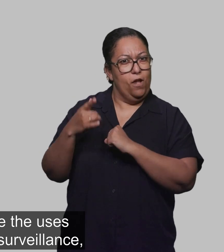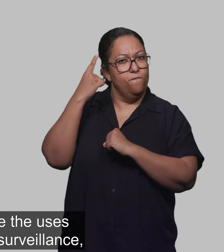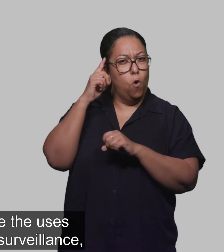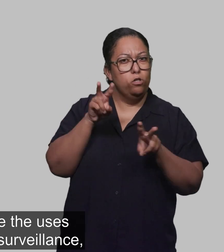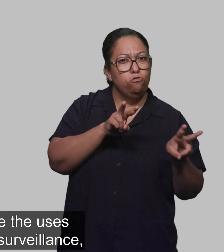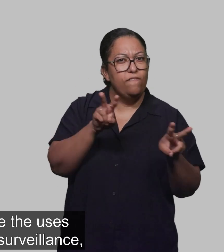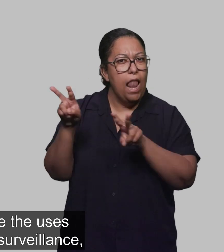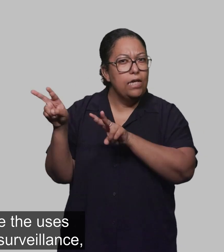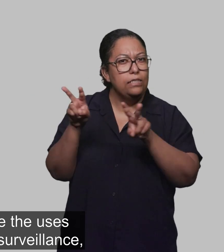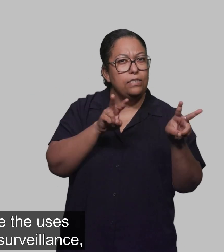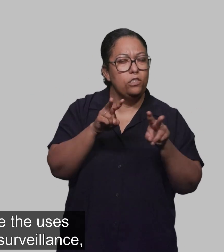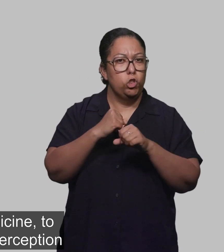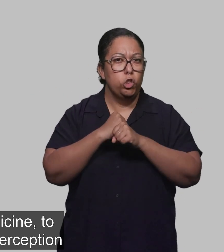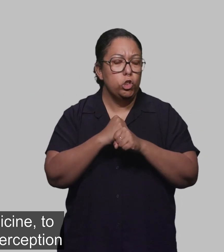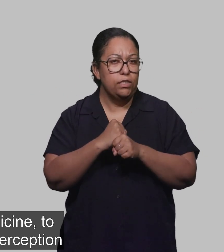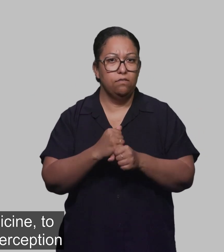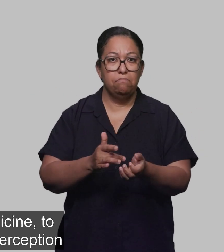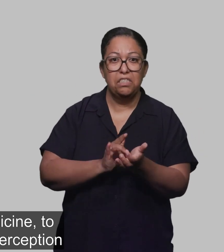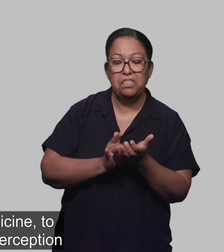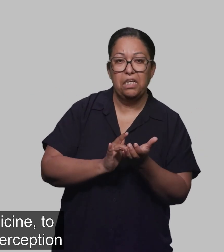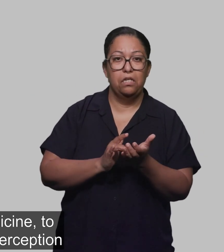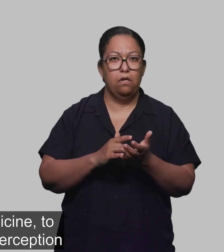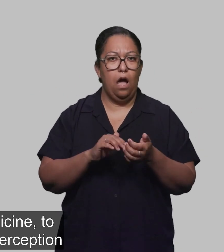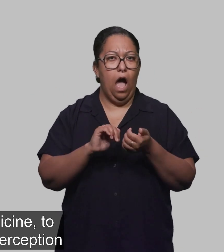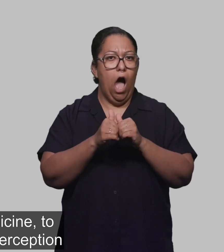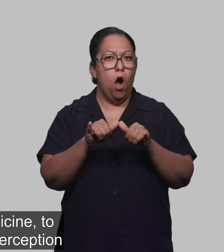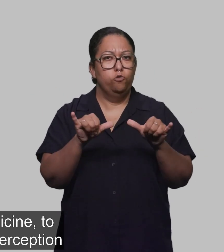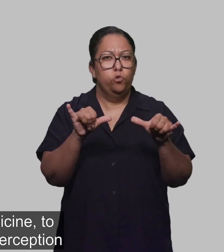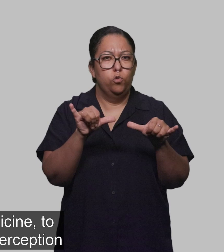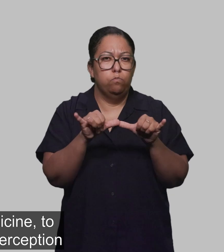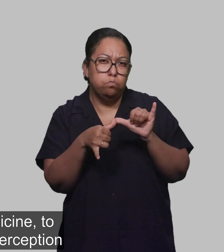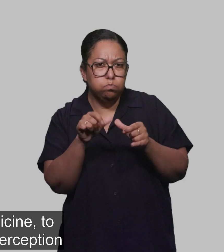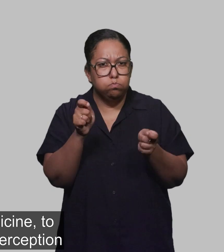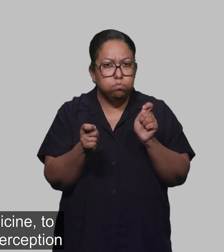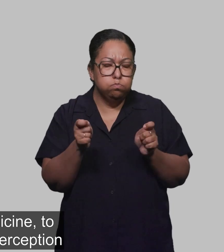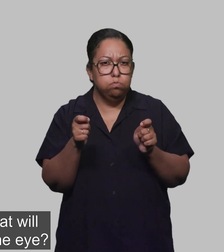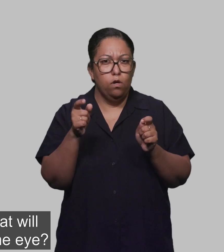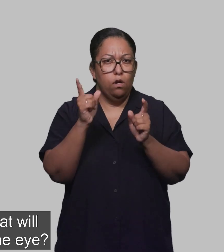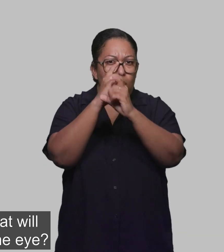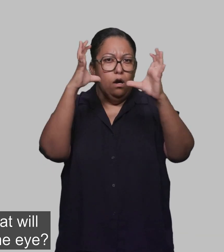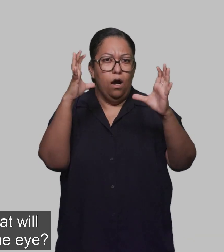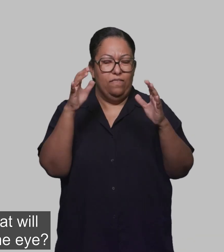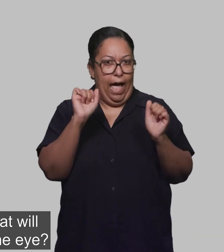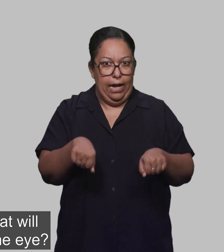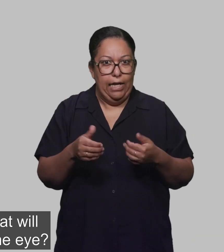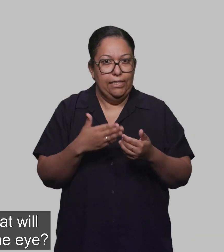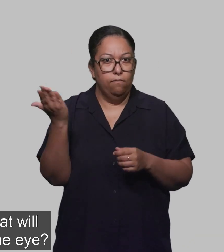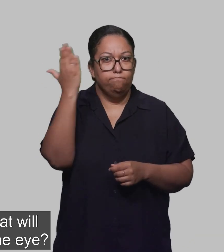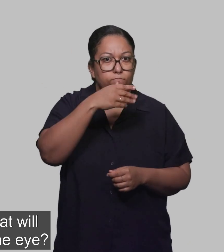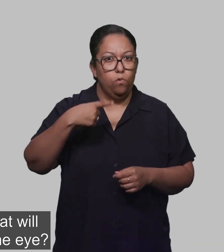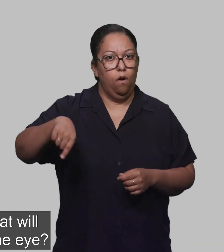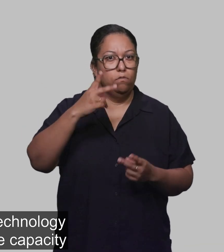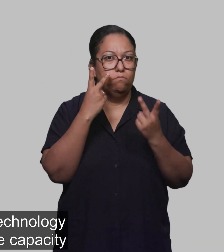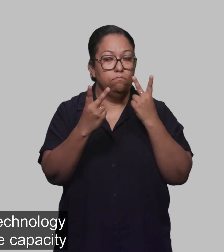for surveillance, security, medicine, to augment the perception of things that will be blind to